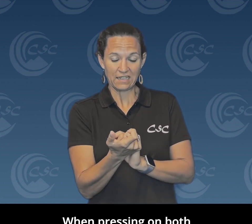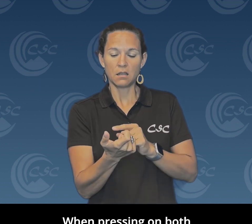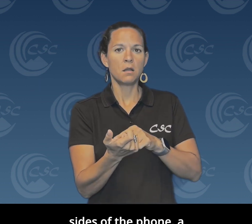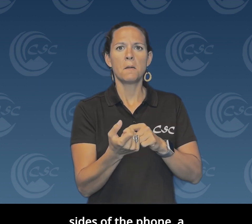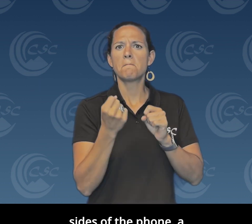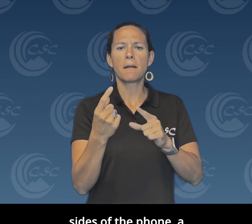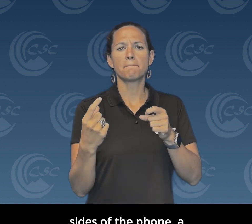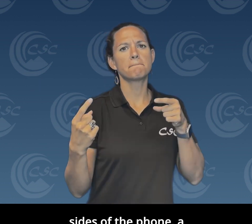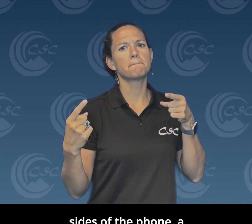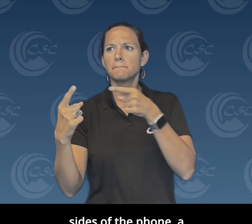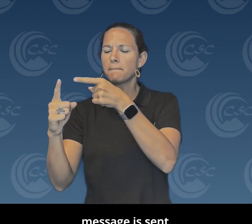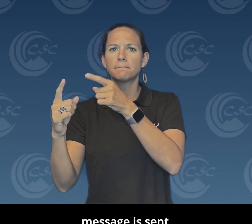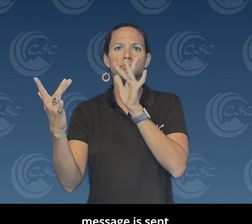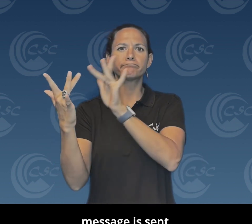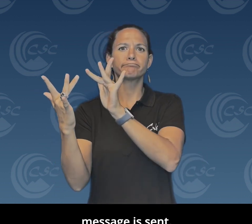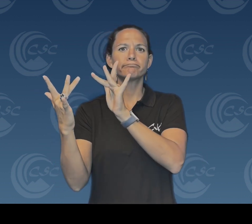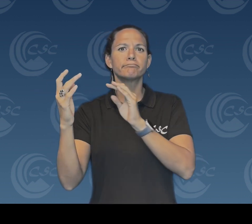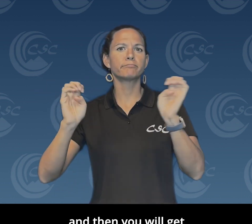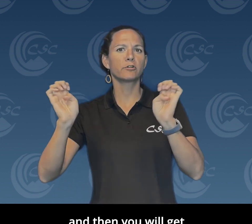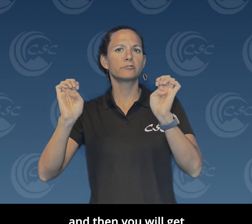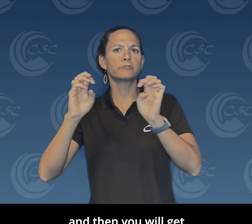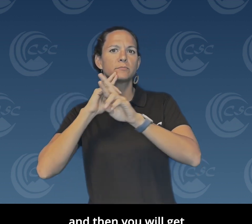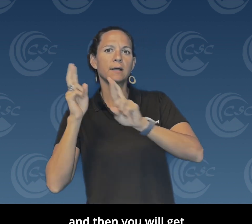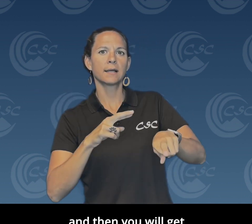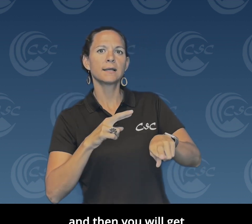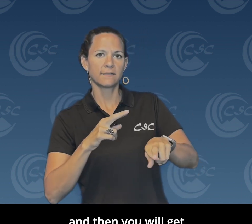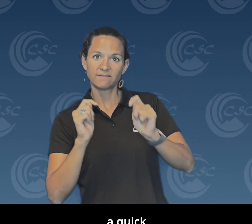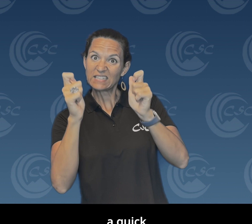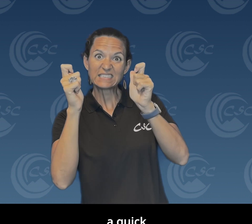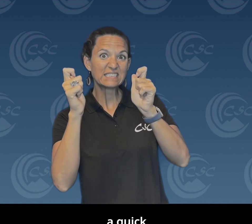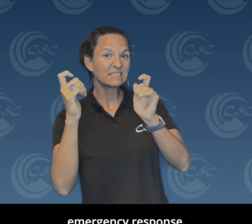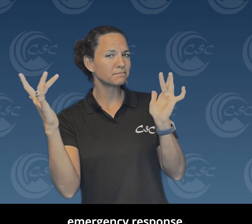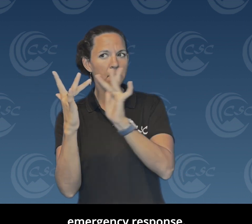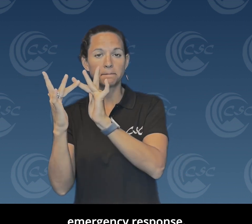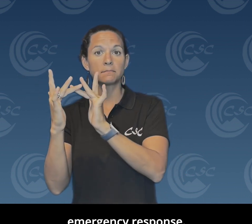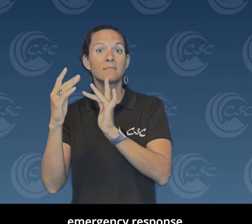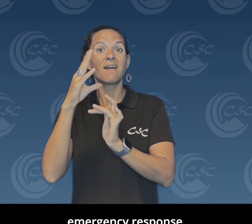both sides of the phone, a message is sent, and then you will get a quick emergency